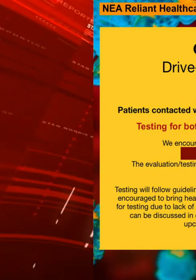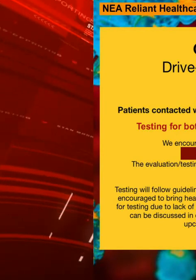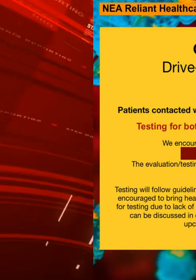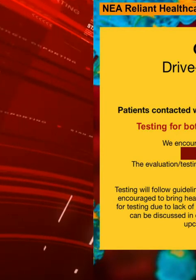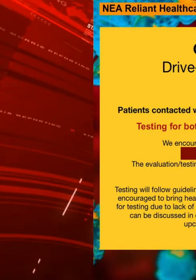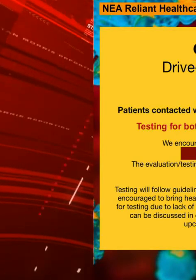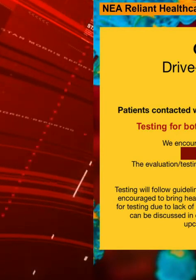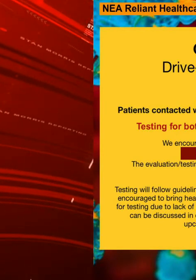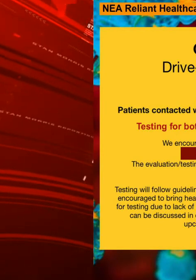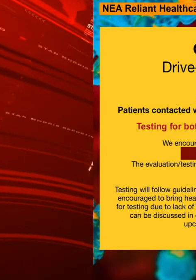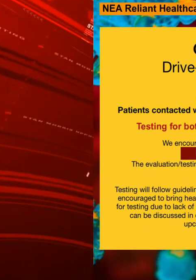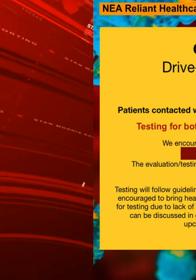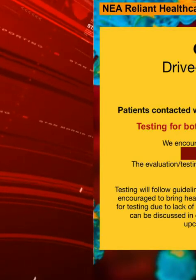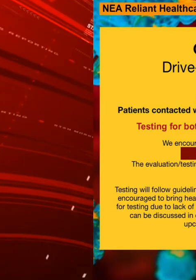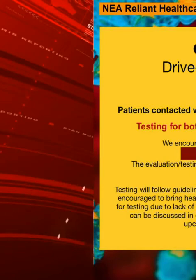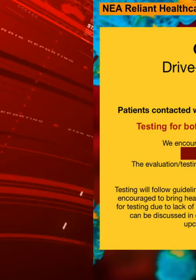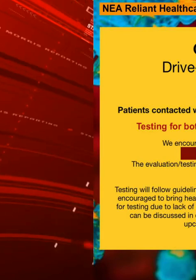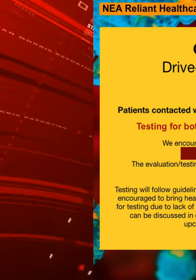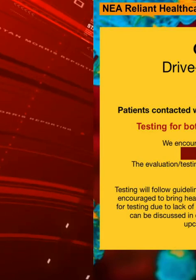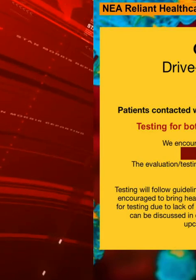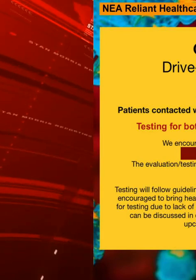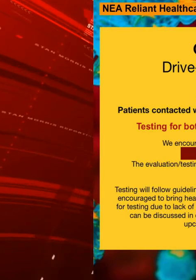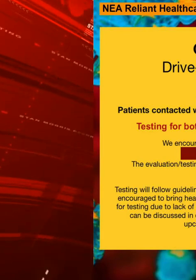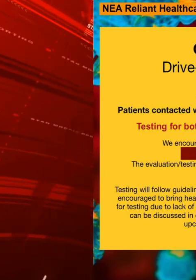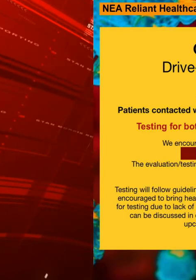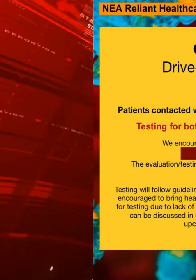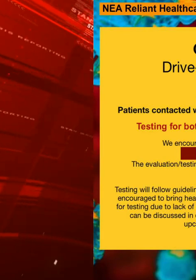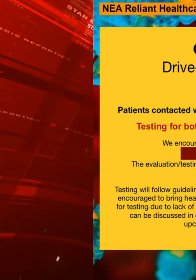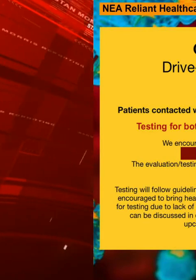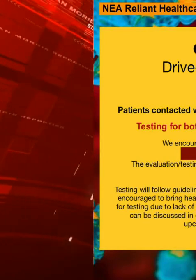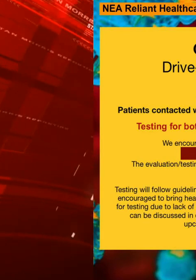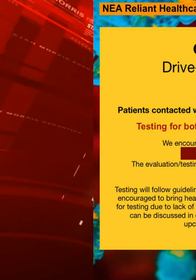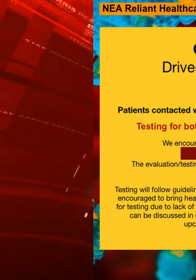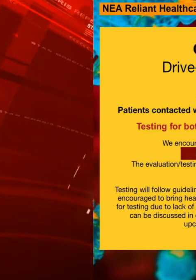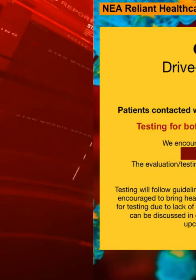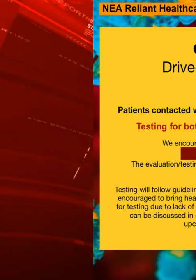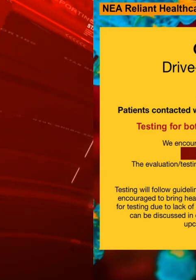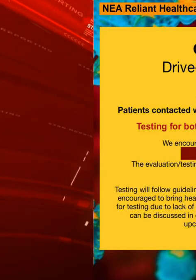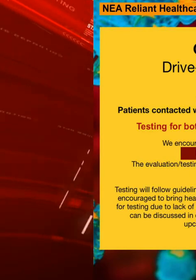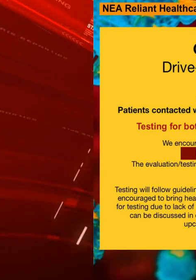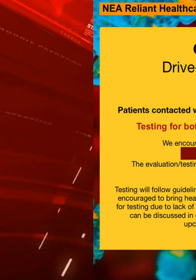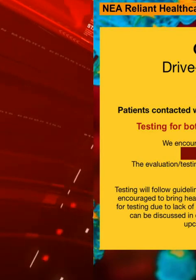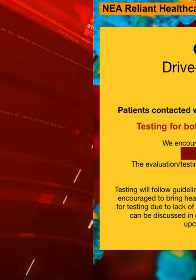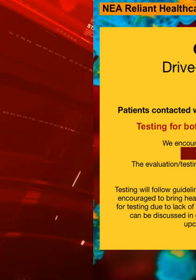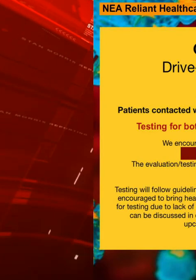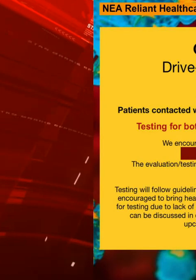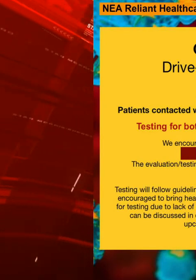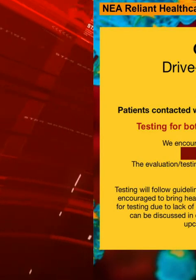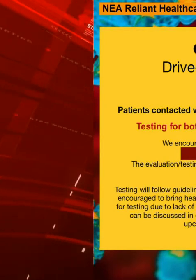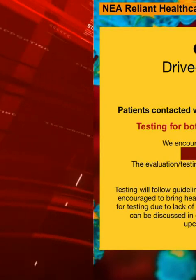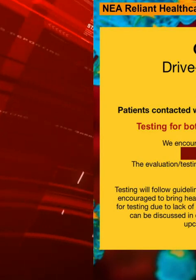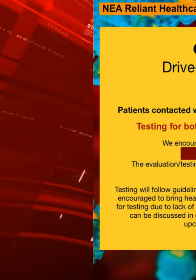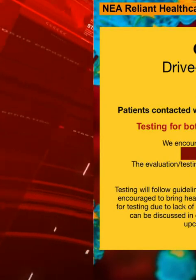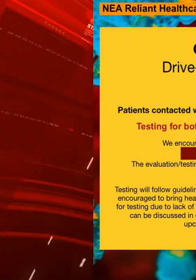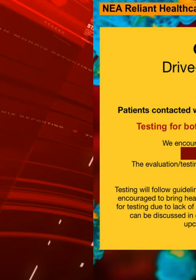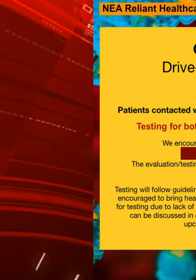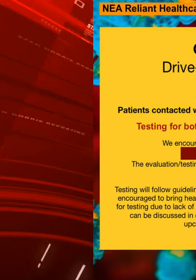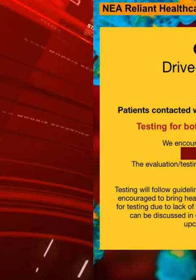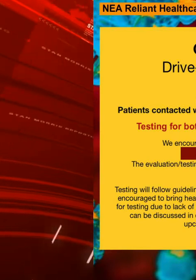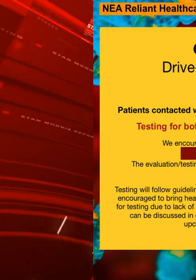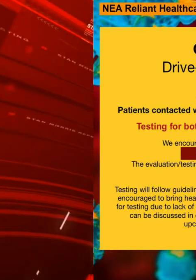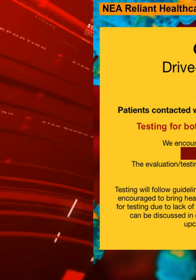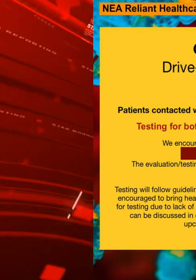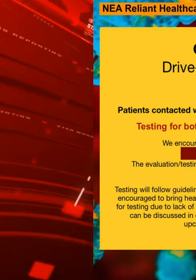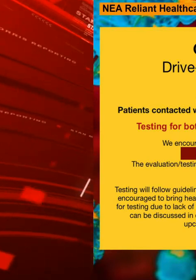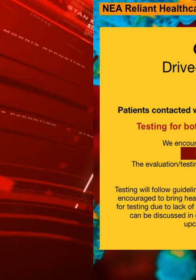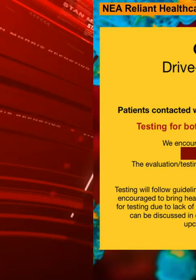on the directive today, just being in an active area warrants testing, and you should get testing. And the hope